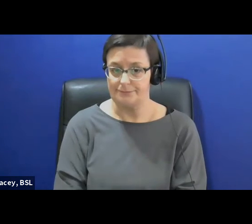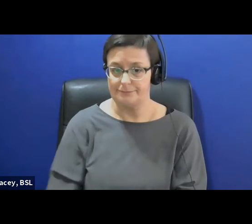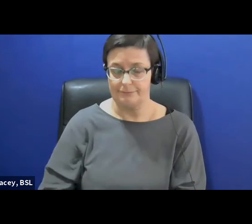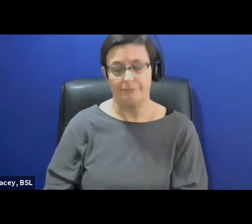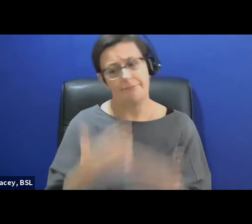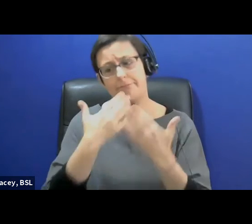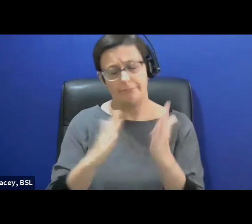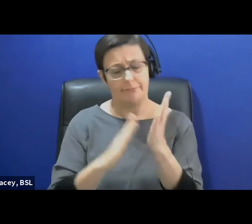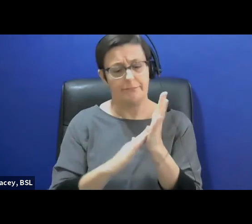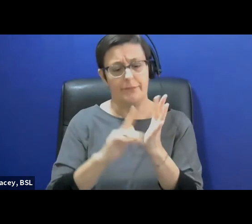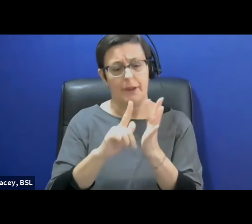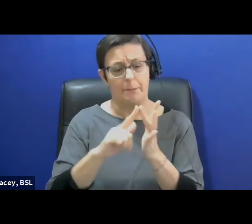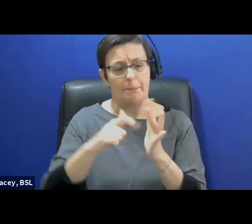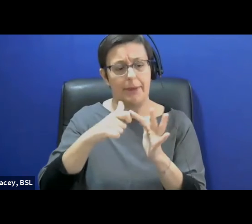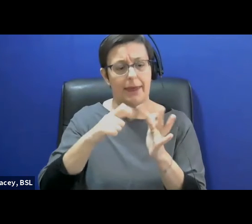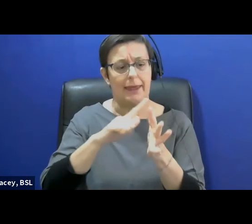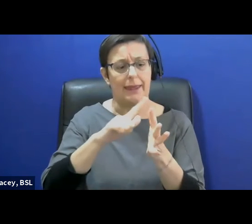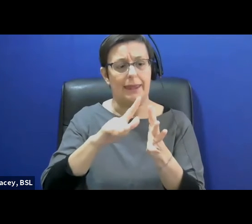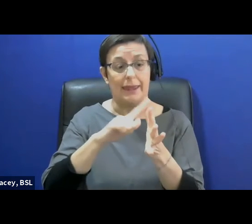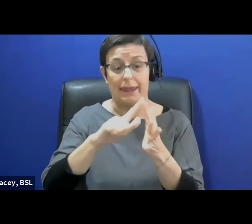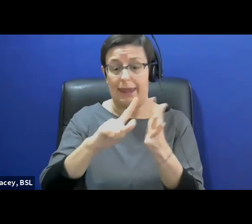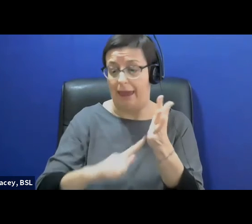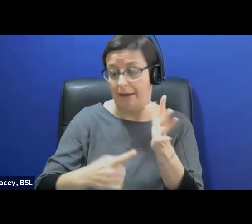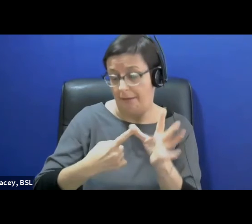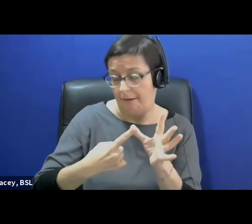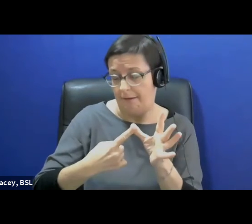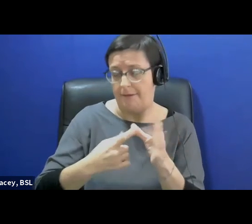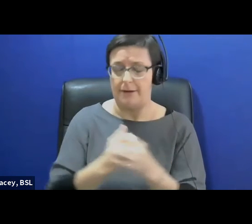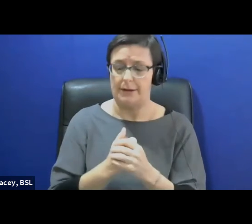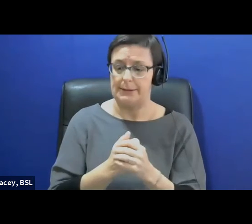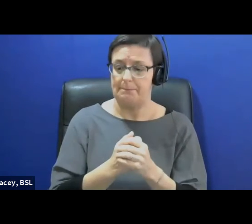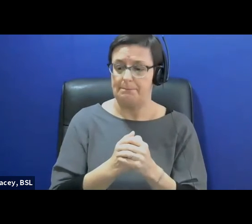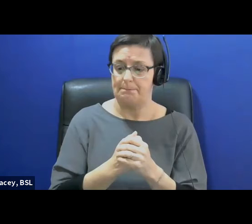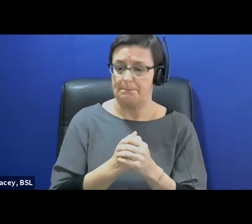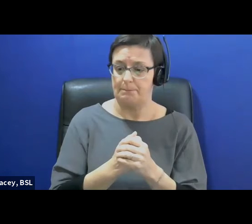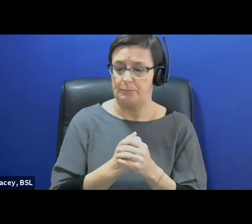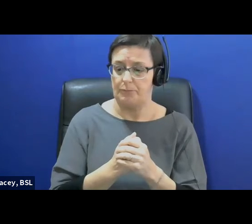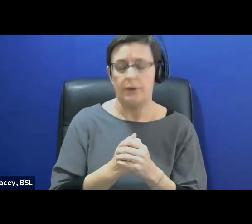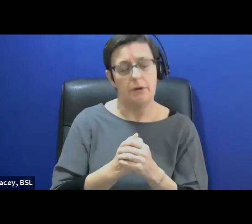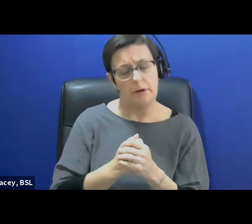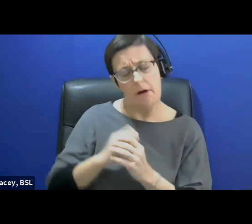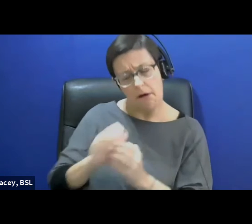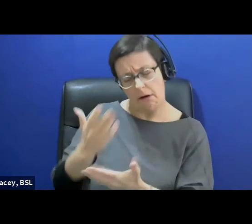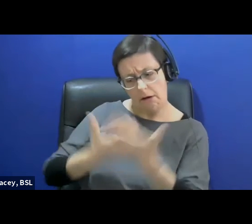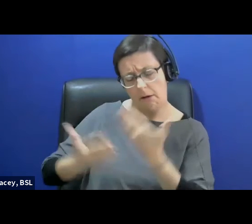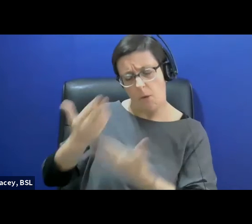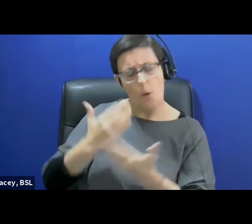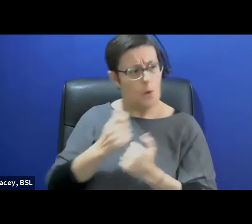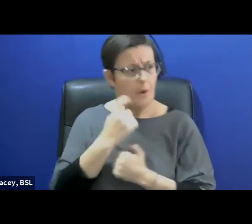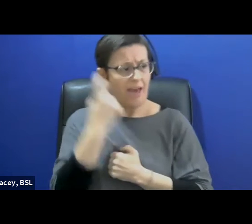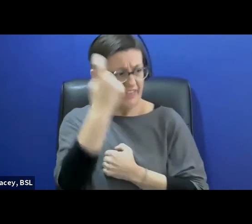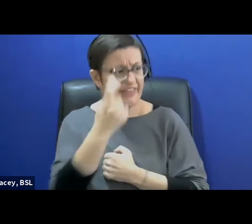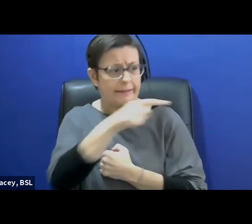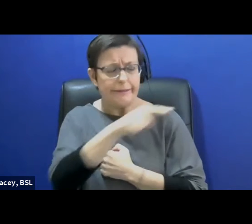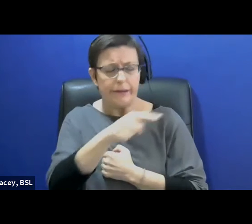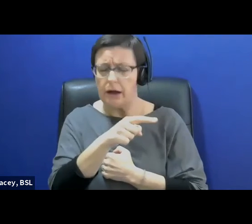Thank you, Michaela. That's really interesting, and I think what comes up from your response there, and also from the team in Mongolia, and I think it's something that's echoed in